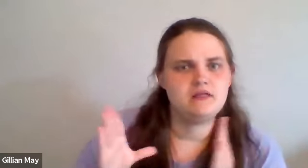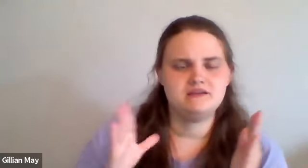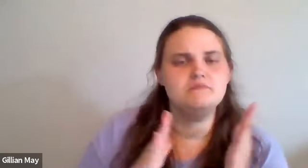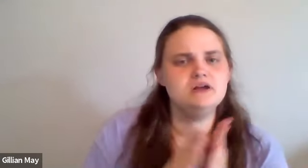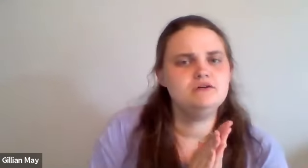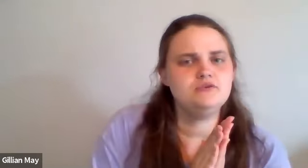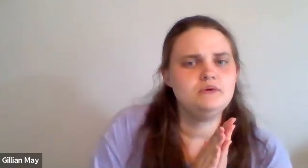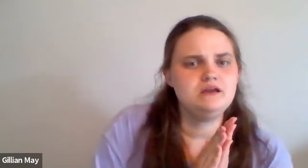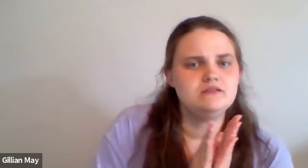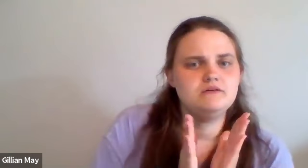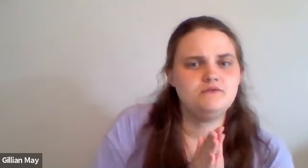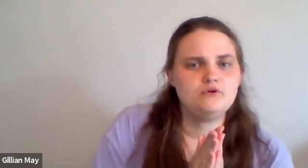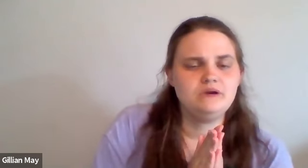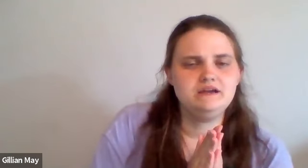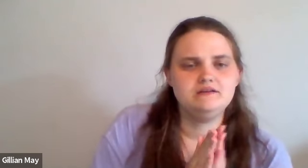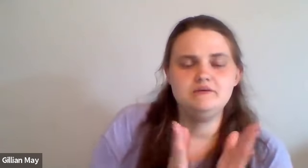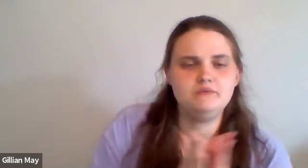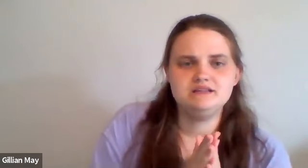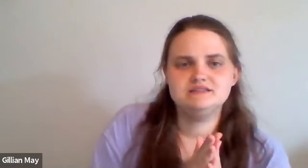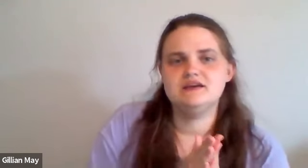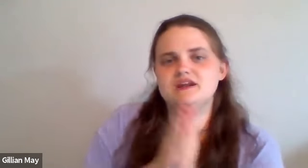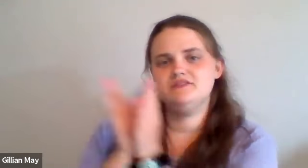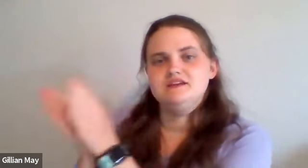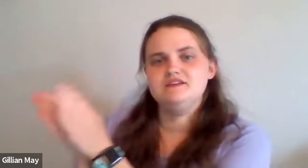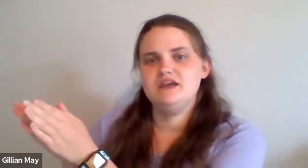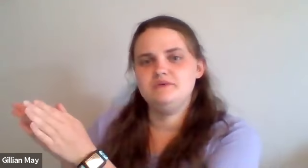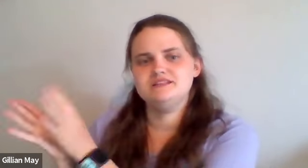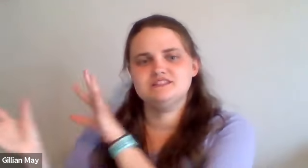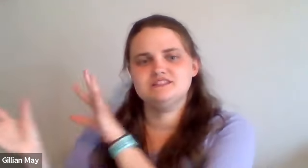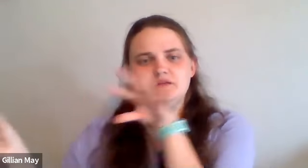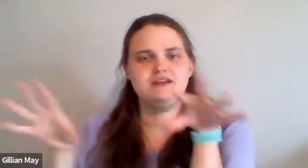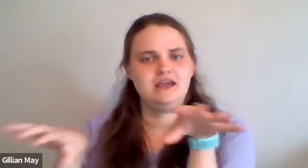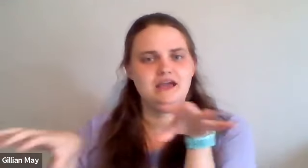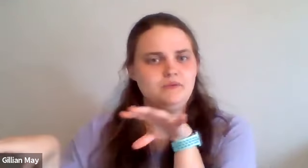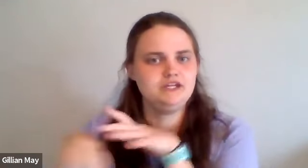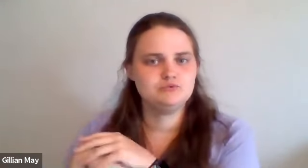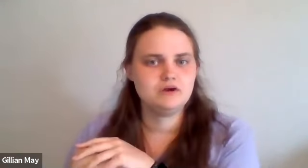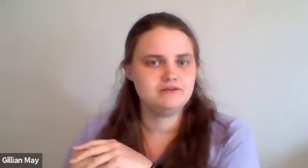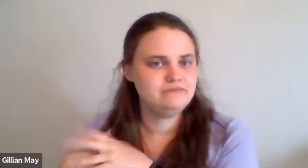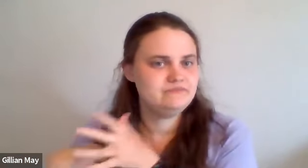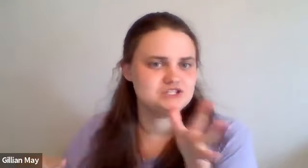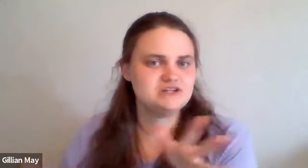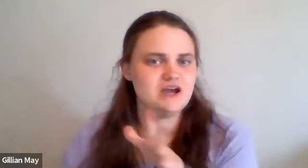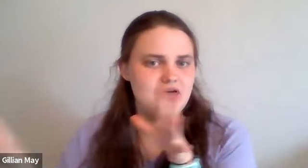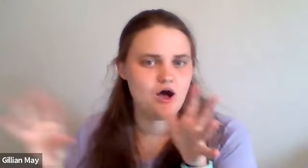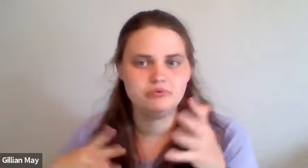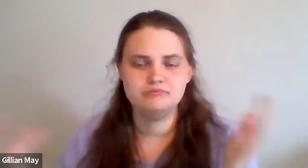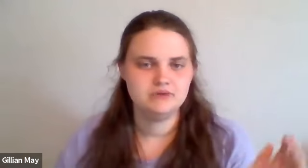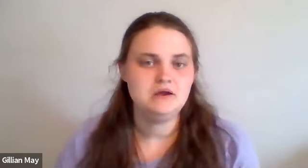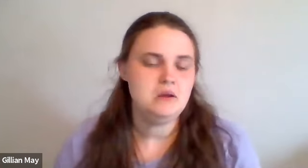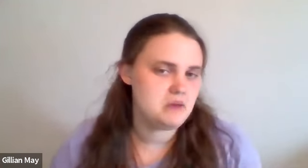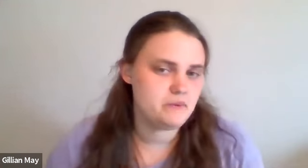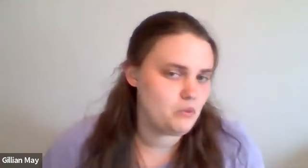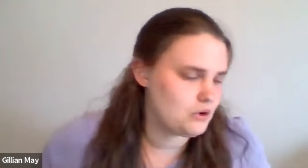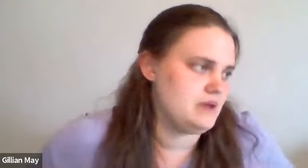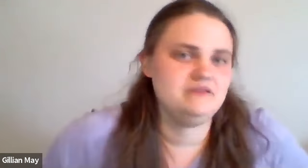in the middle of the week, the 8 weeks, and then at the end of the 8 weeks, it's going to be like a game in each one, just to kind of help. Maybe more, maybe